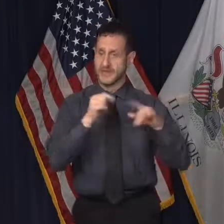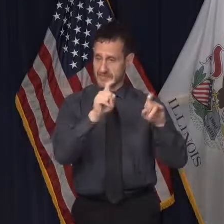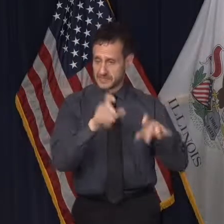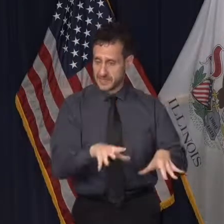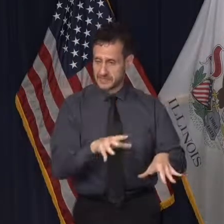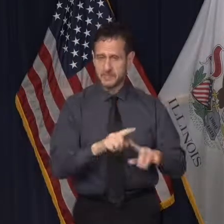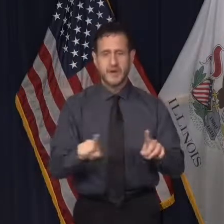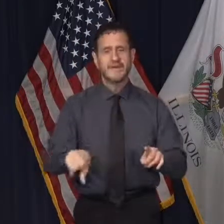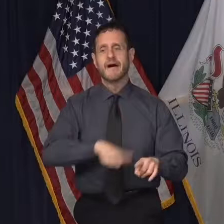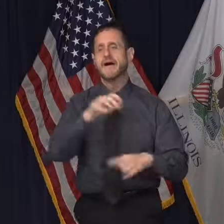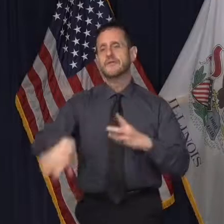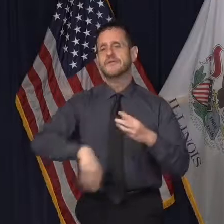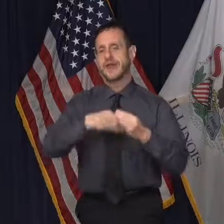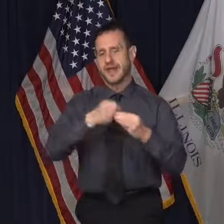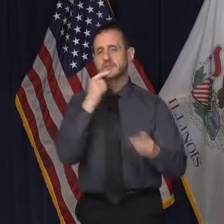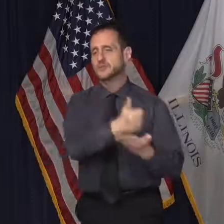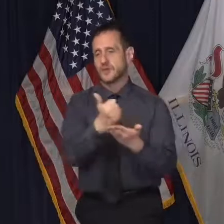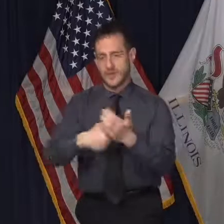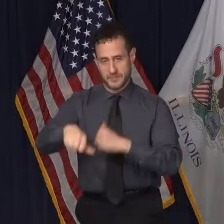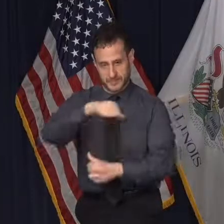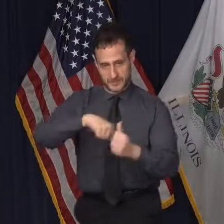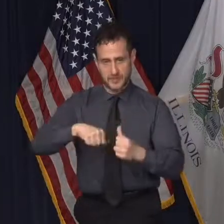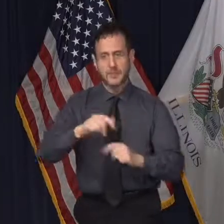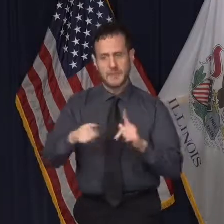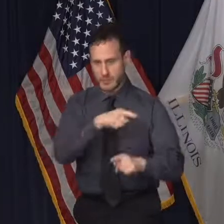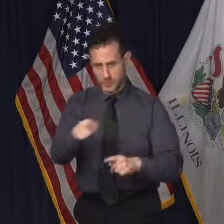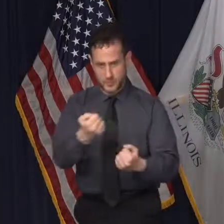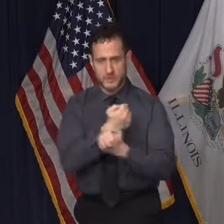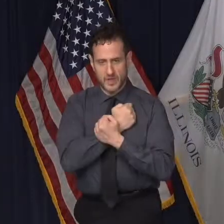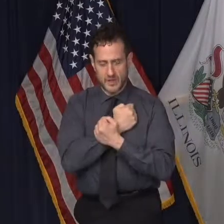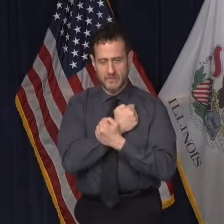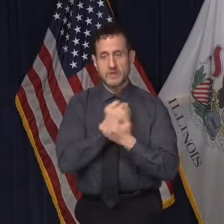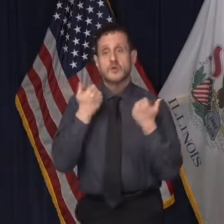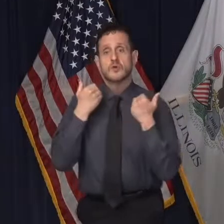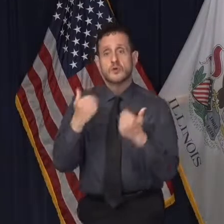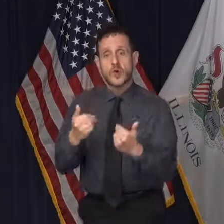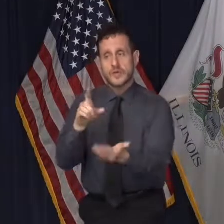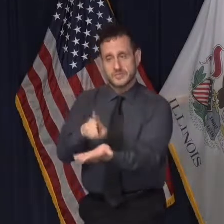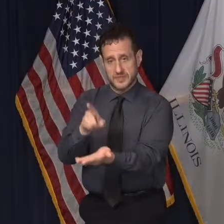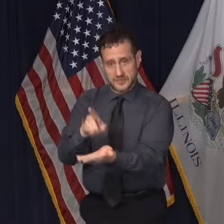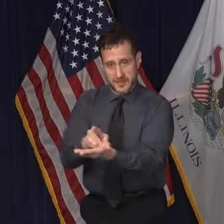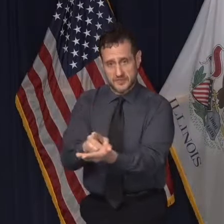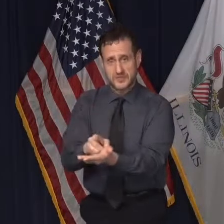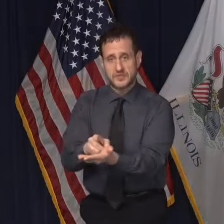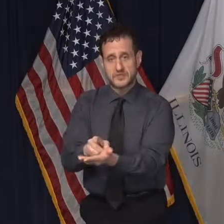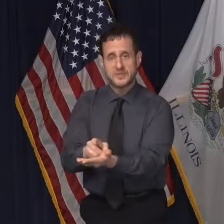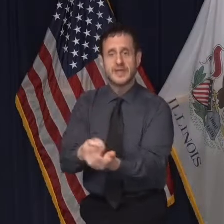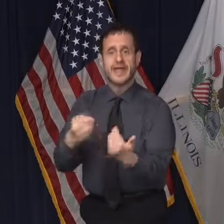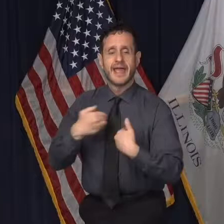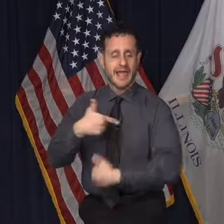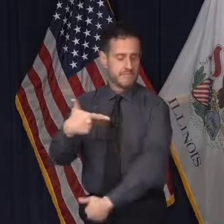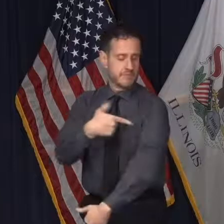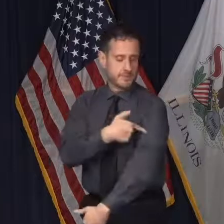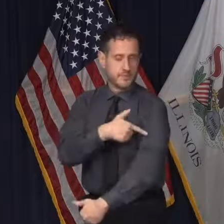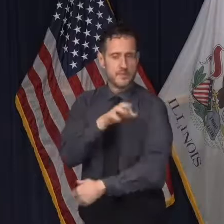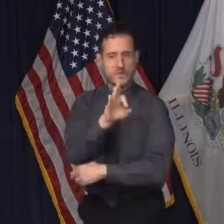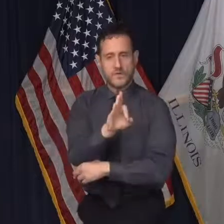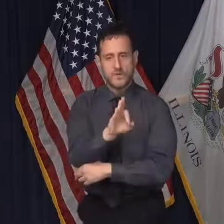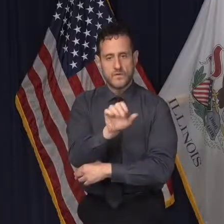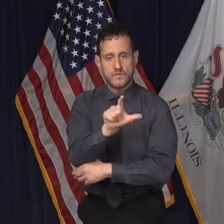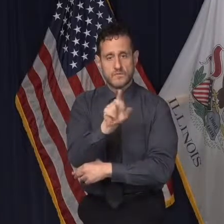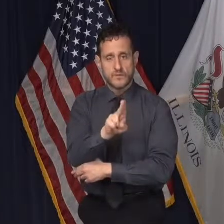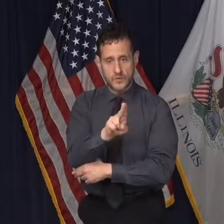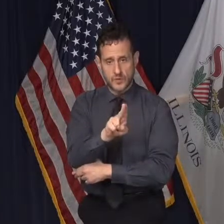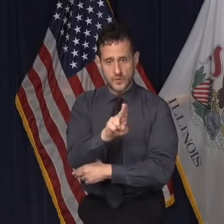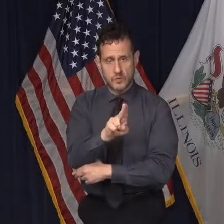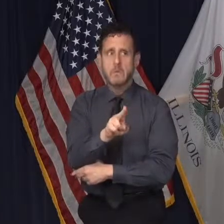your loved ones, and that's get your flu shot. It's available in most places right now.